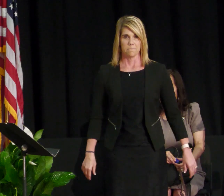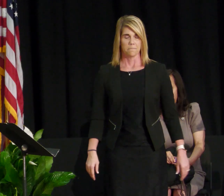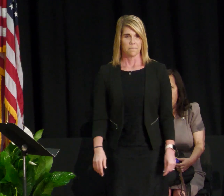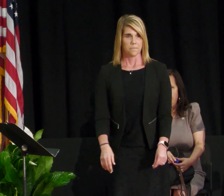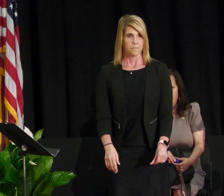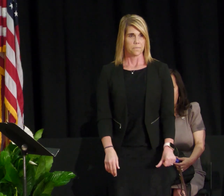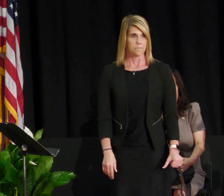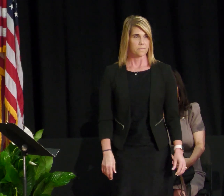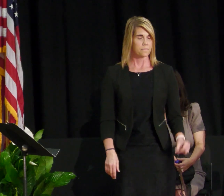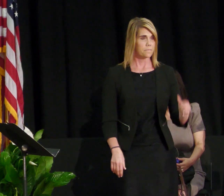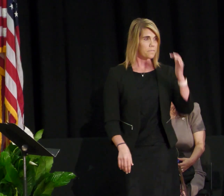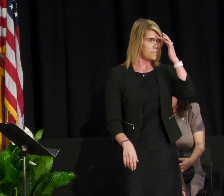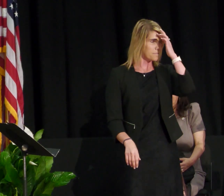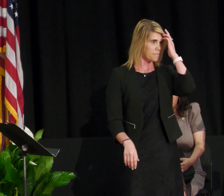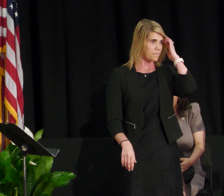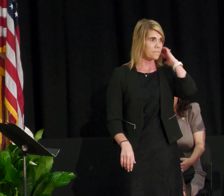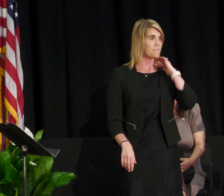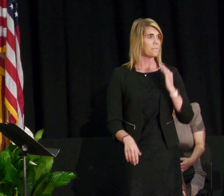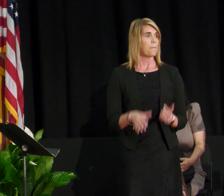Please stand up.